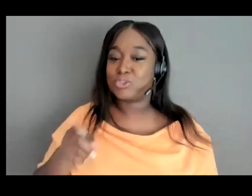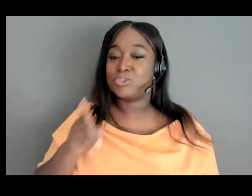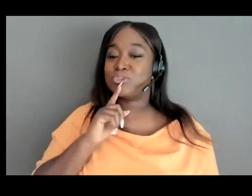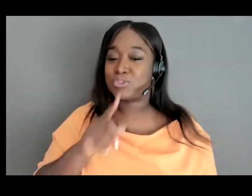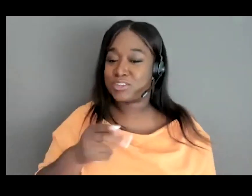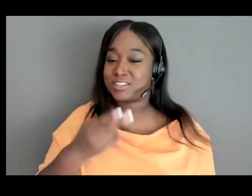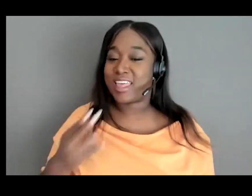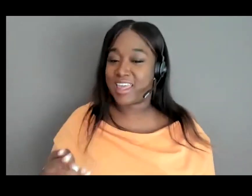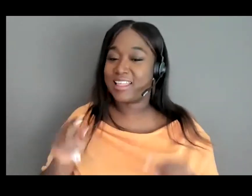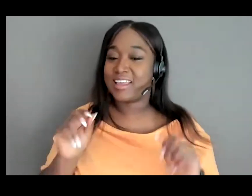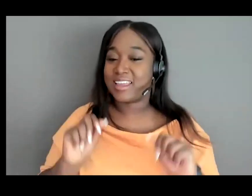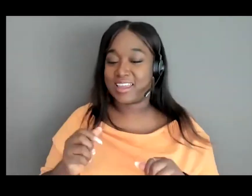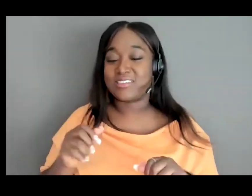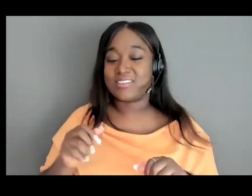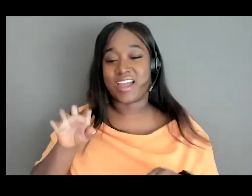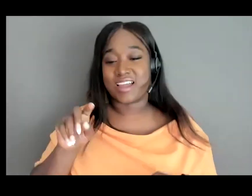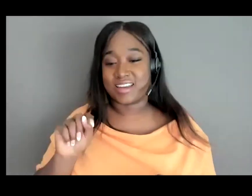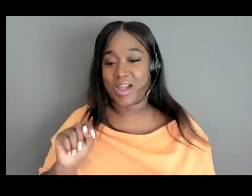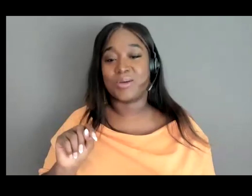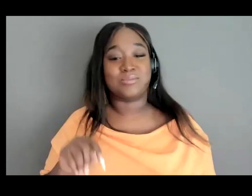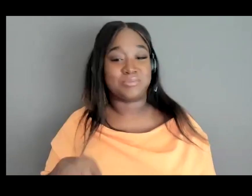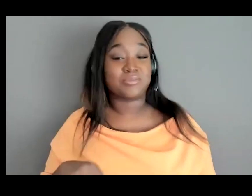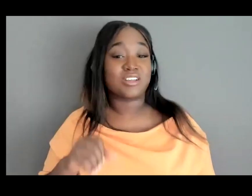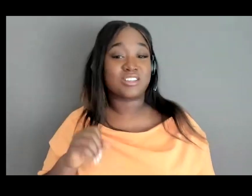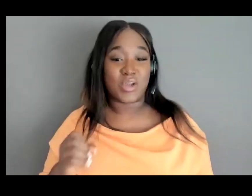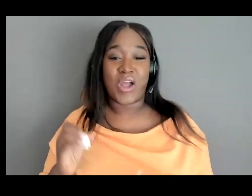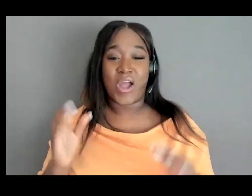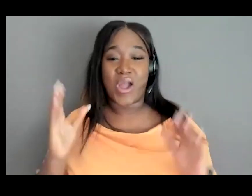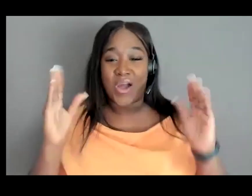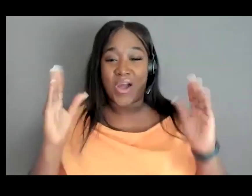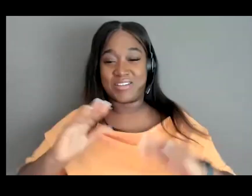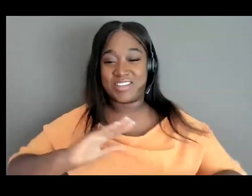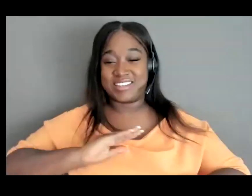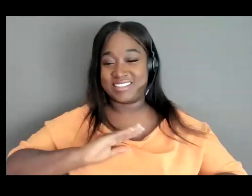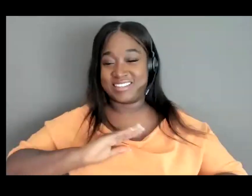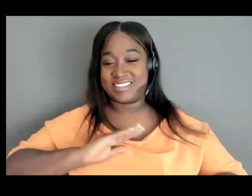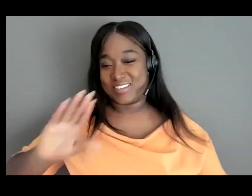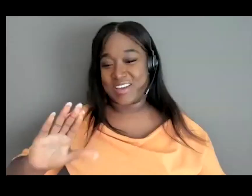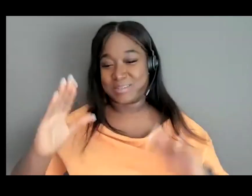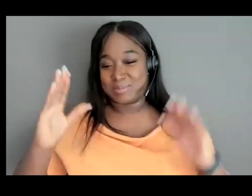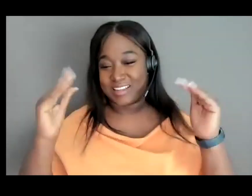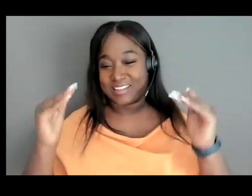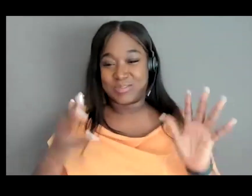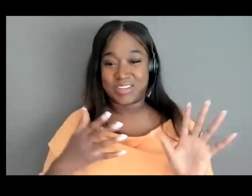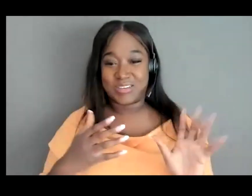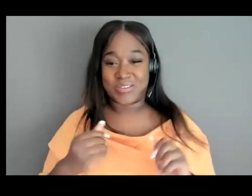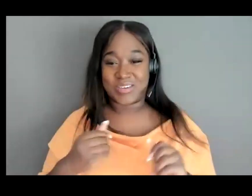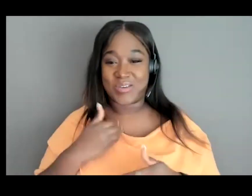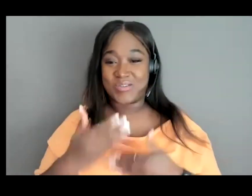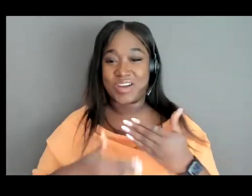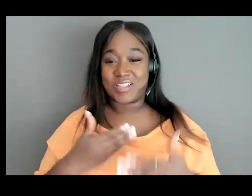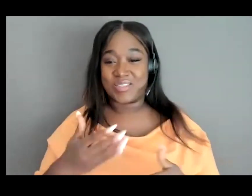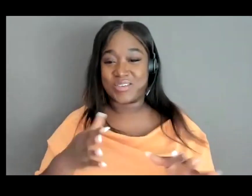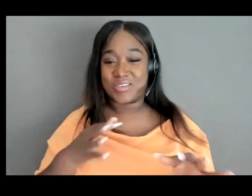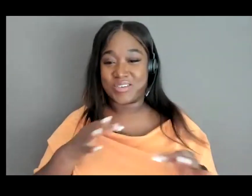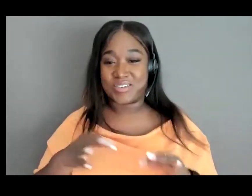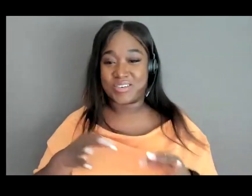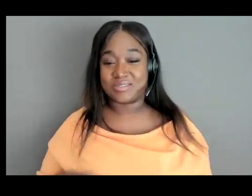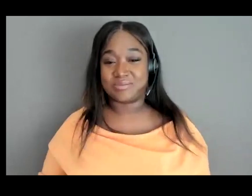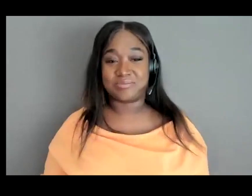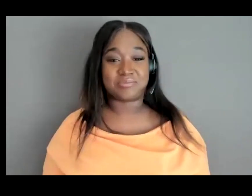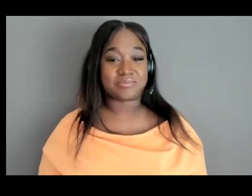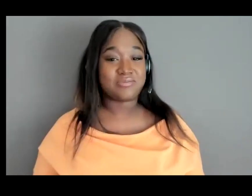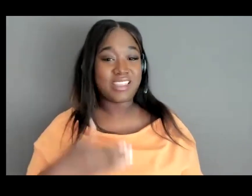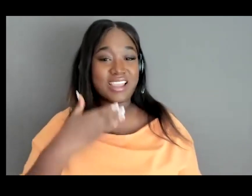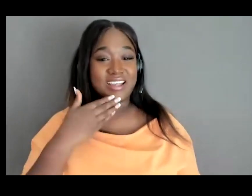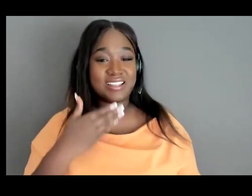out. So I hope I've fulfilled your expectations in a quick run through.